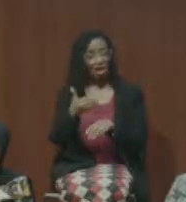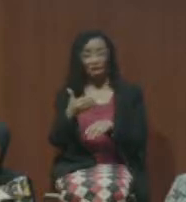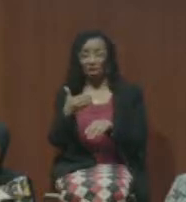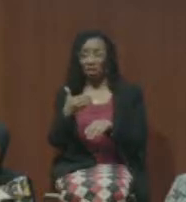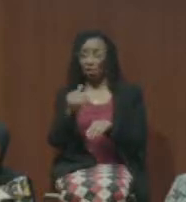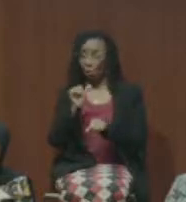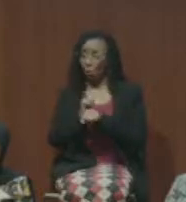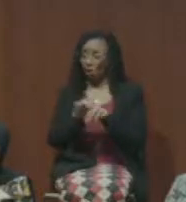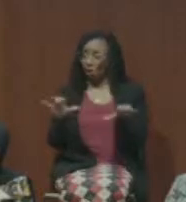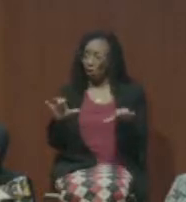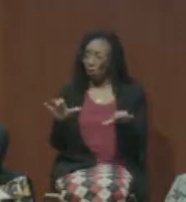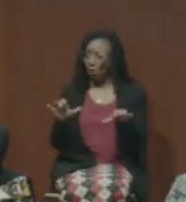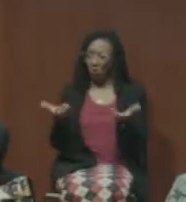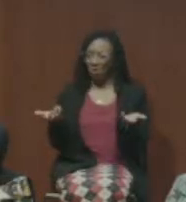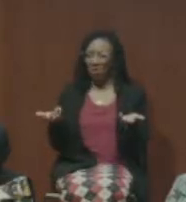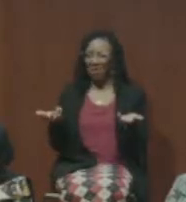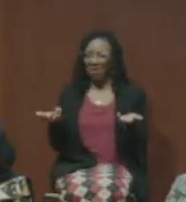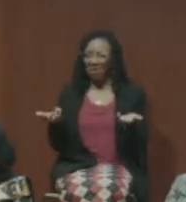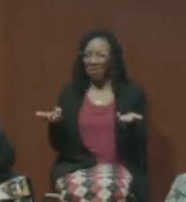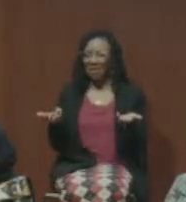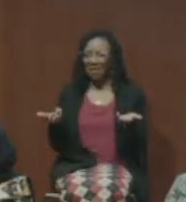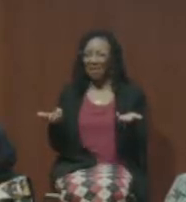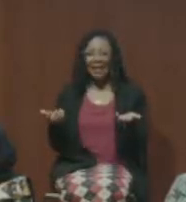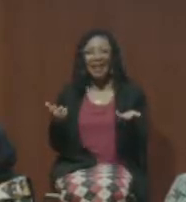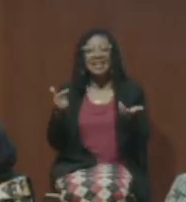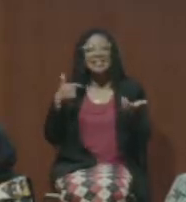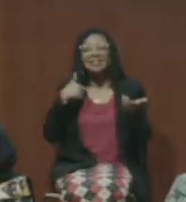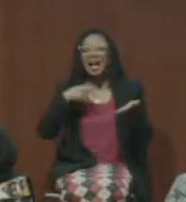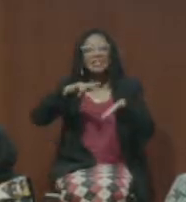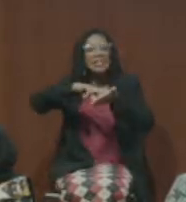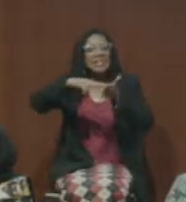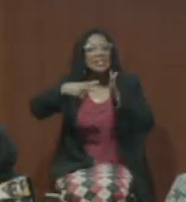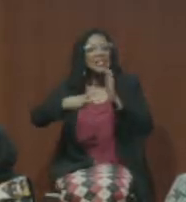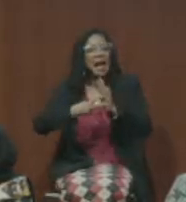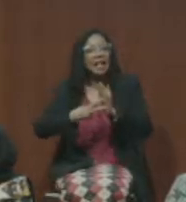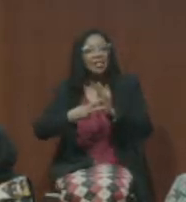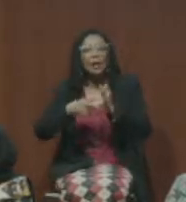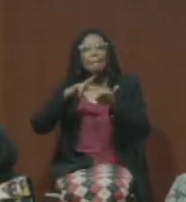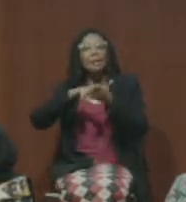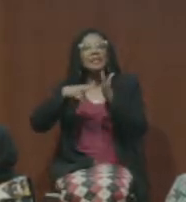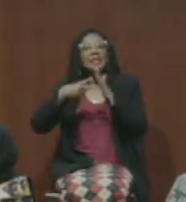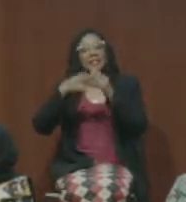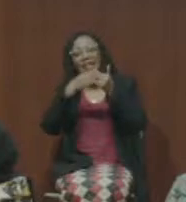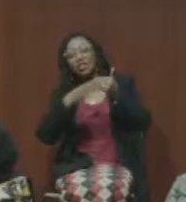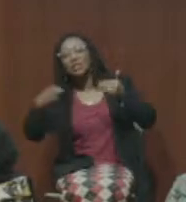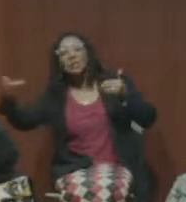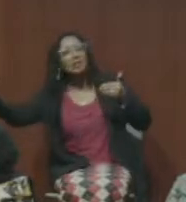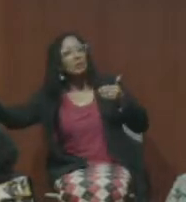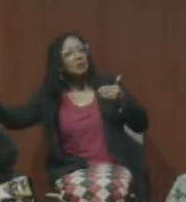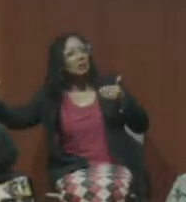did? It is not about your intentions. It is about intentionality.